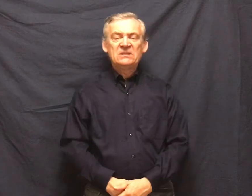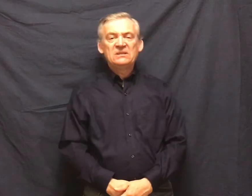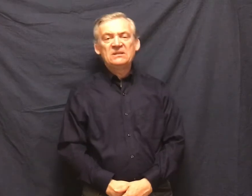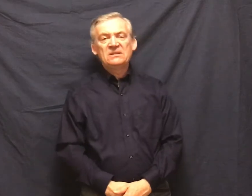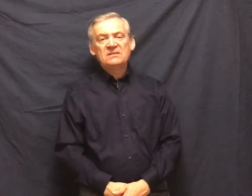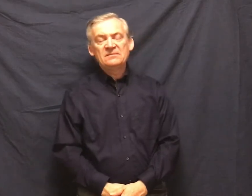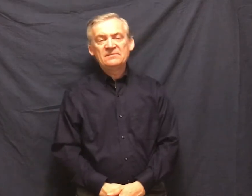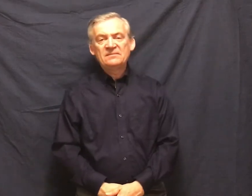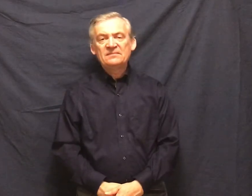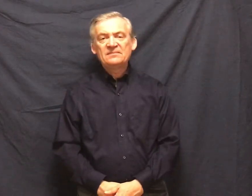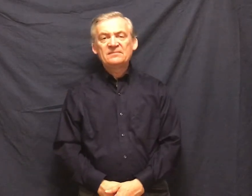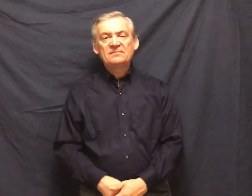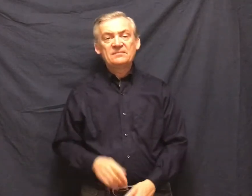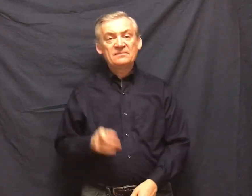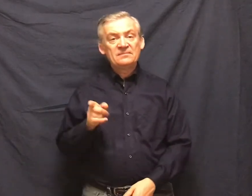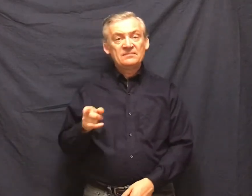Crooks possessed several pairs of shoes,